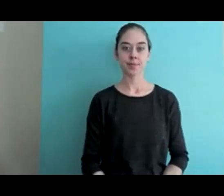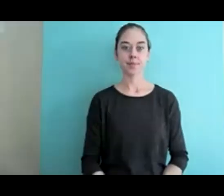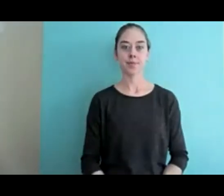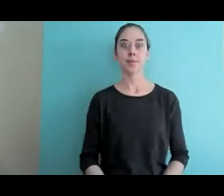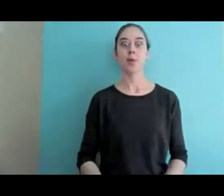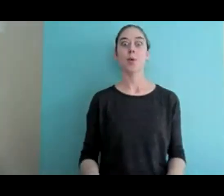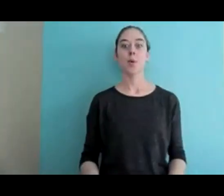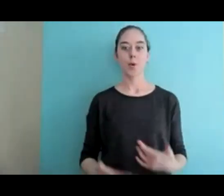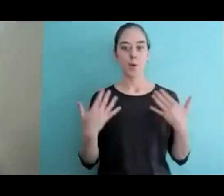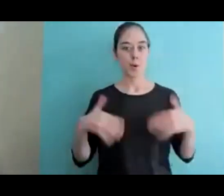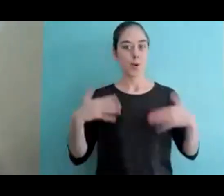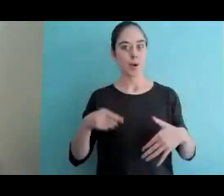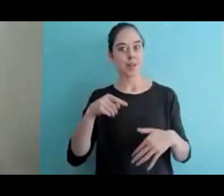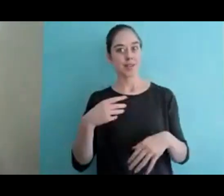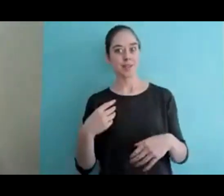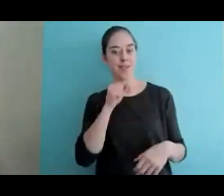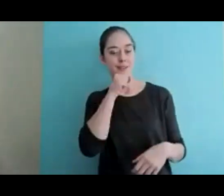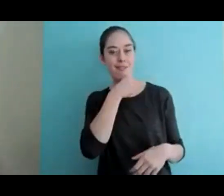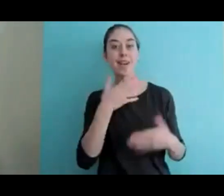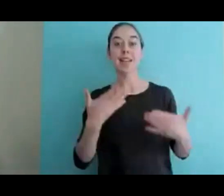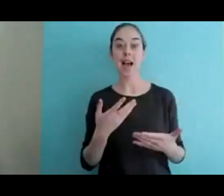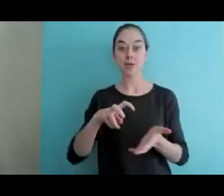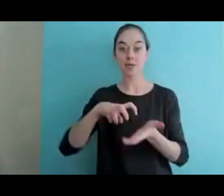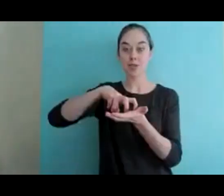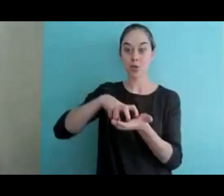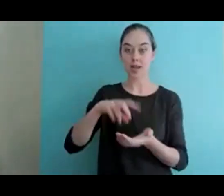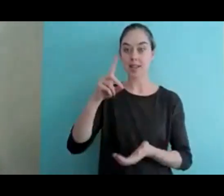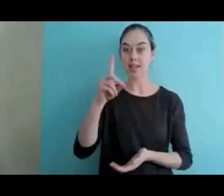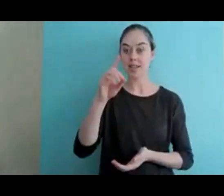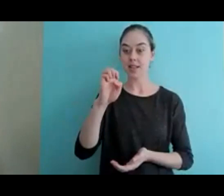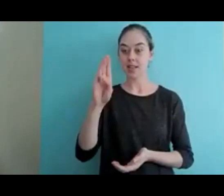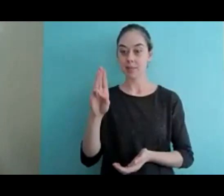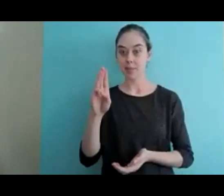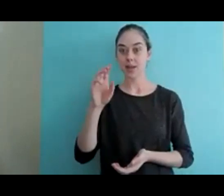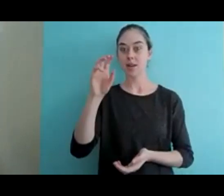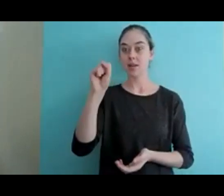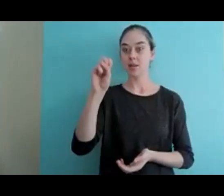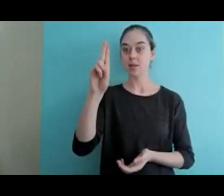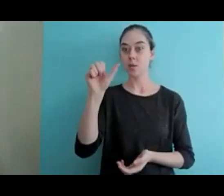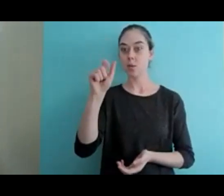Woo, that's a tough one, isn't it? Okay, deep squat, knee pump. Remember, stay very strong.